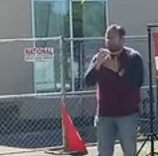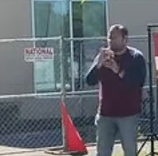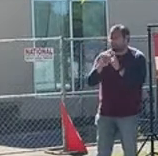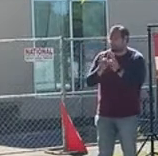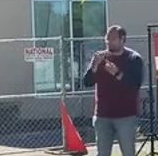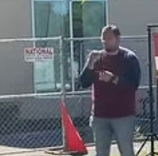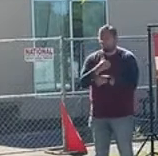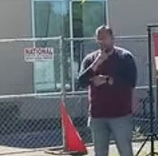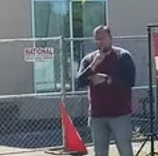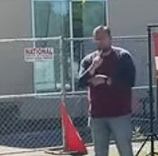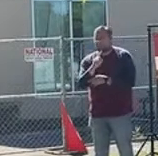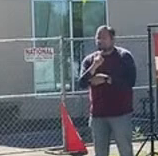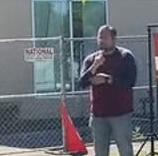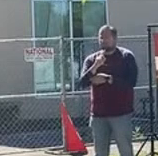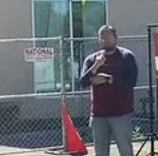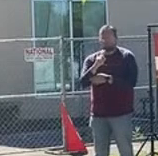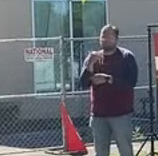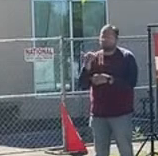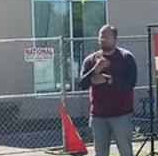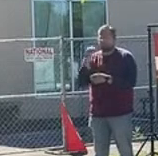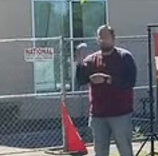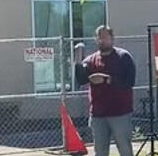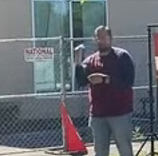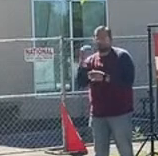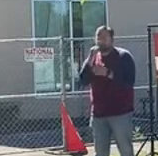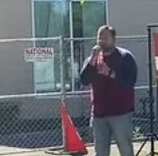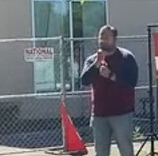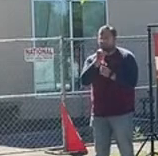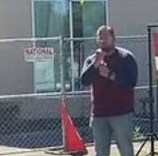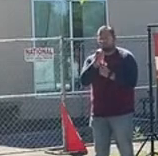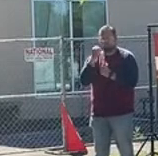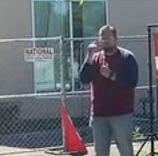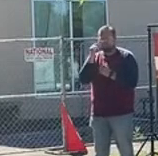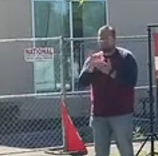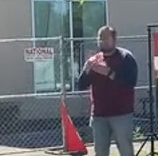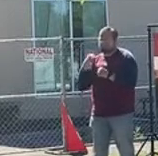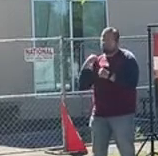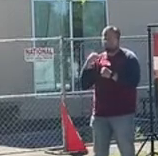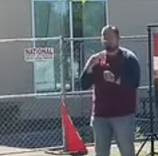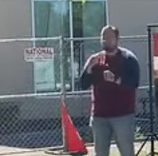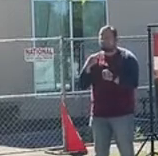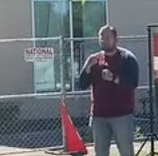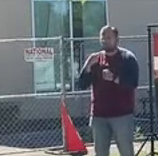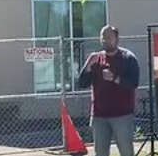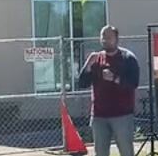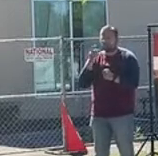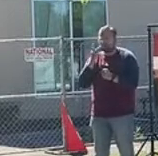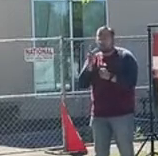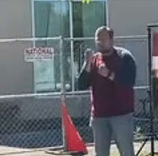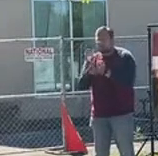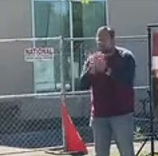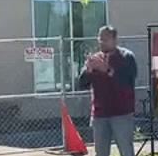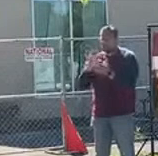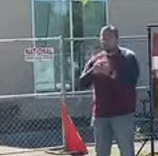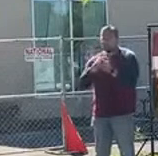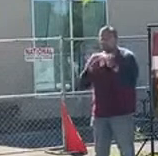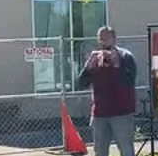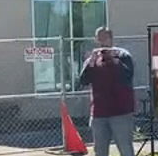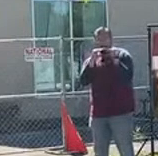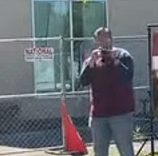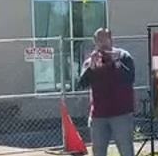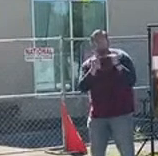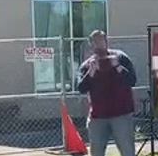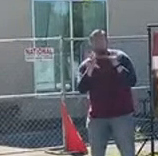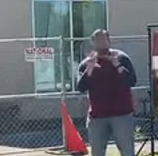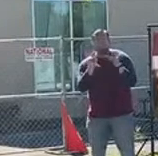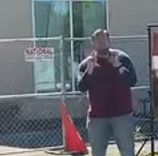very, we think of very strongly, between trying to look through everything within our equity lens and make sure that we're applying